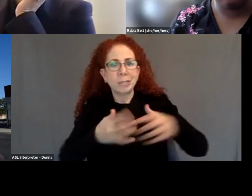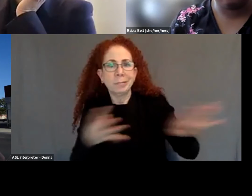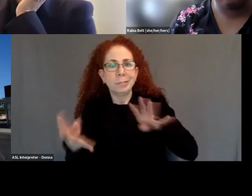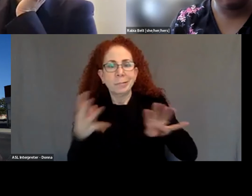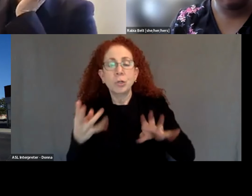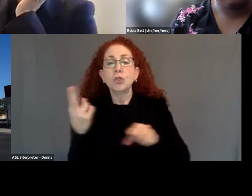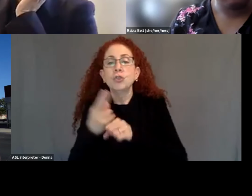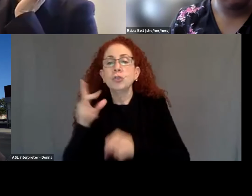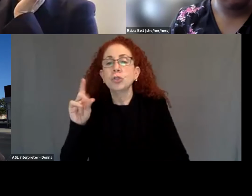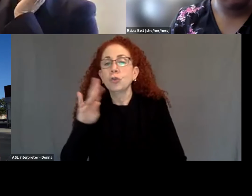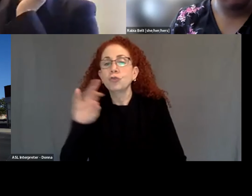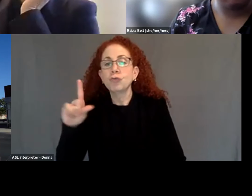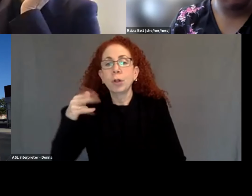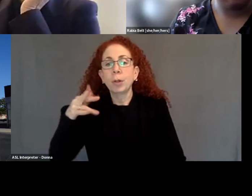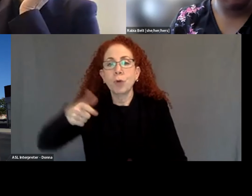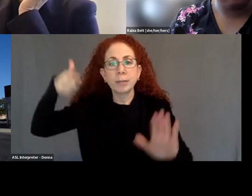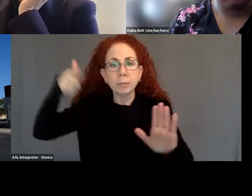years,